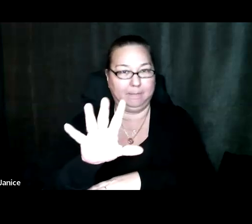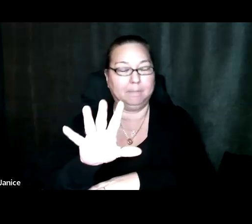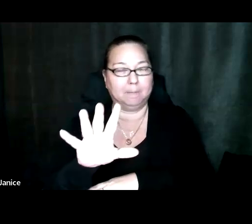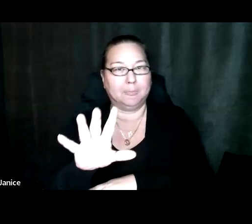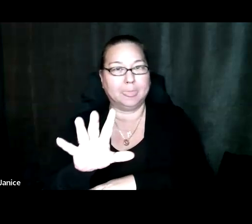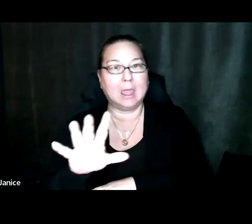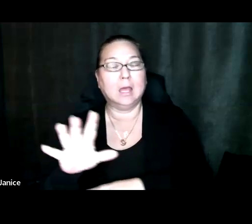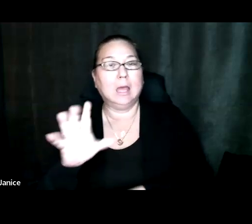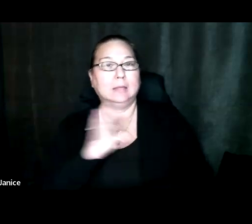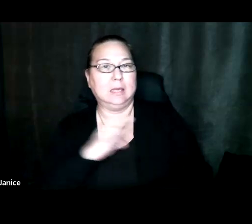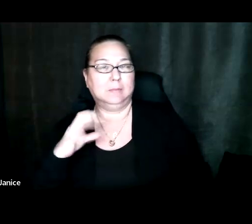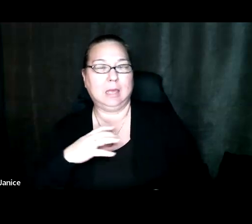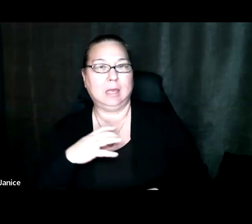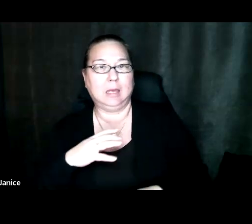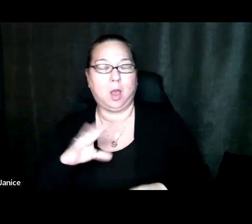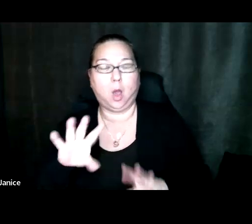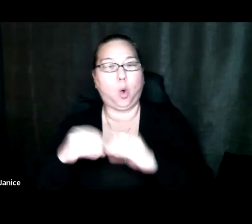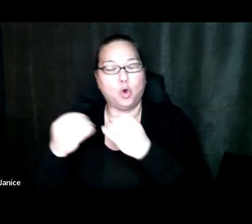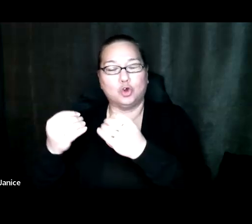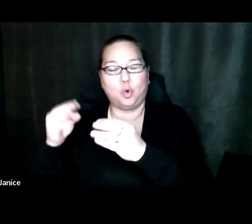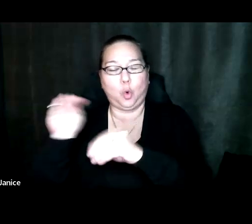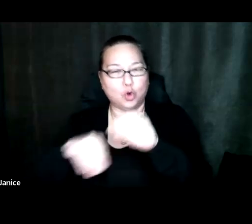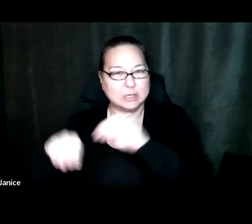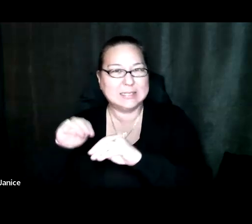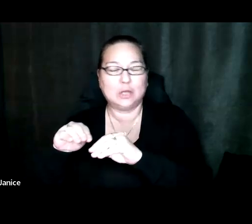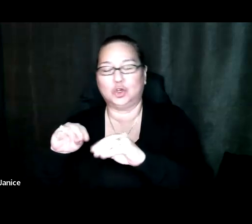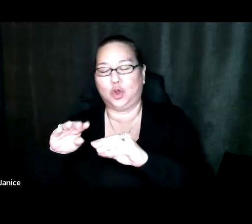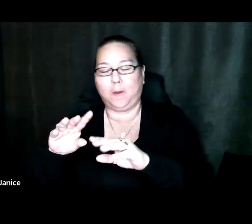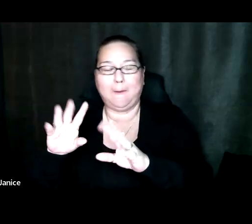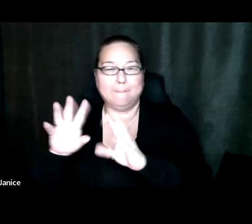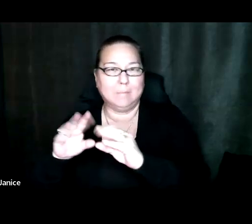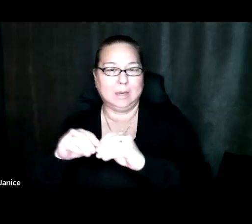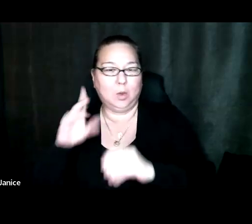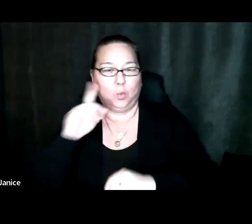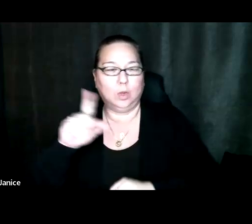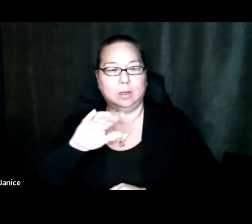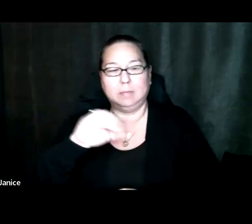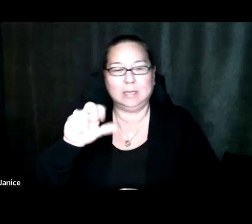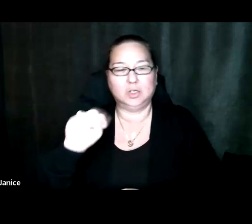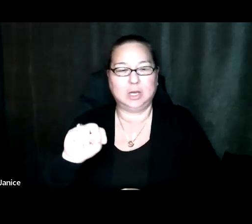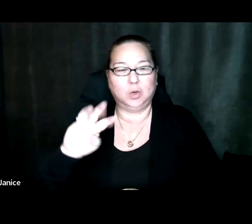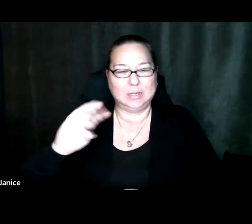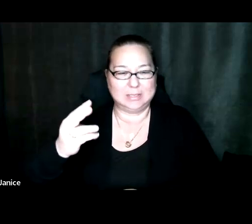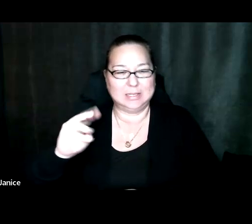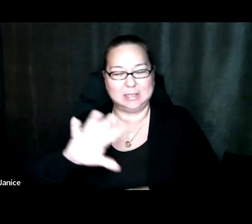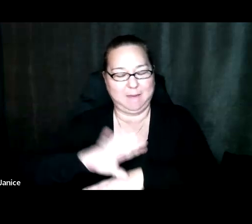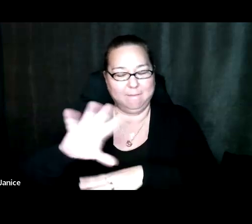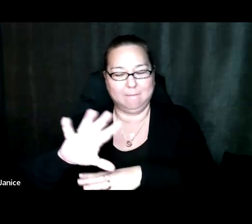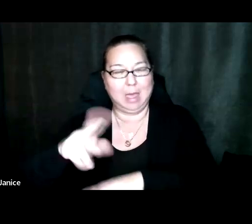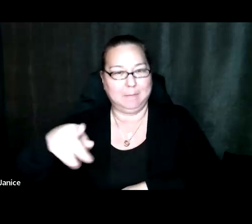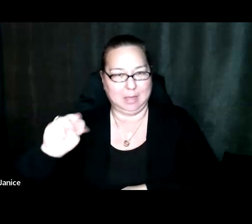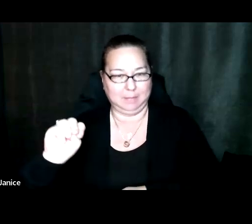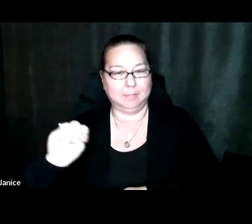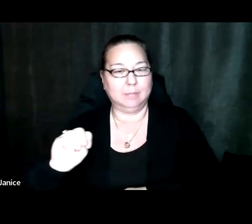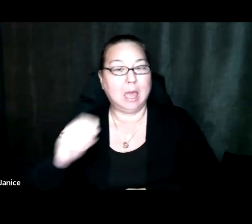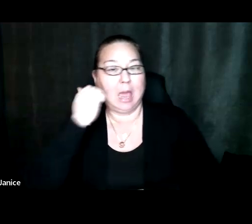Committee's annual organization meeting will take place on Wednesday, January 6th at 5 p.m. And our next regular meeting will take